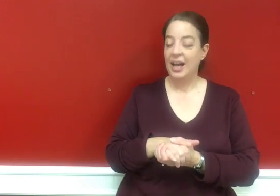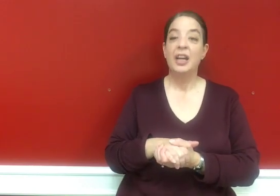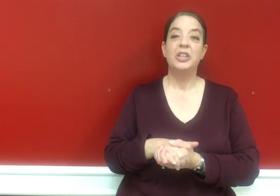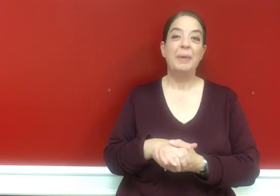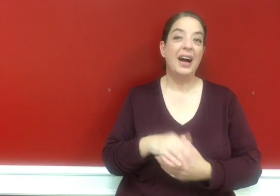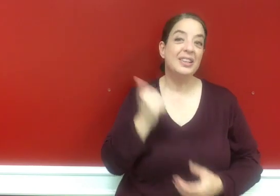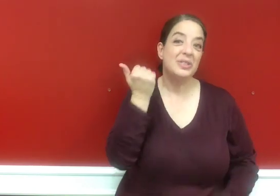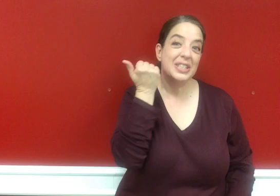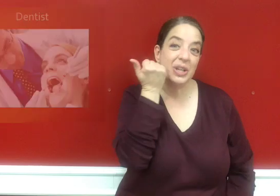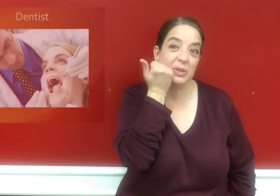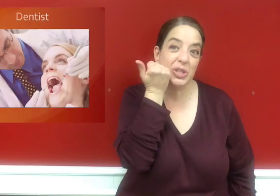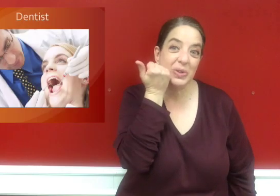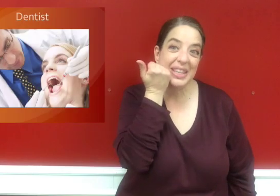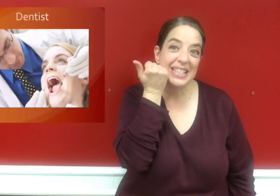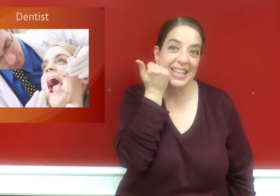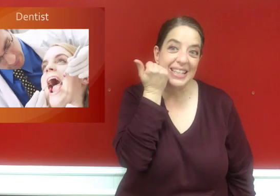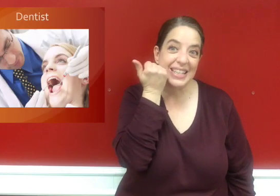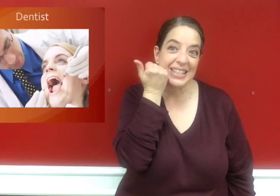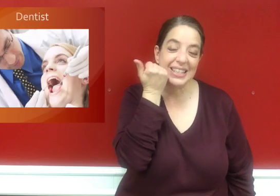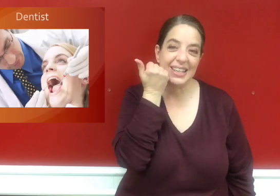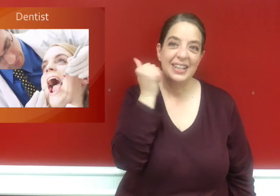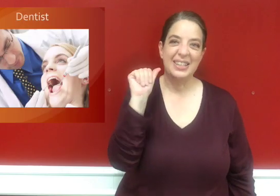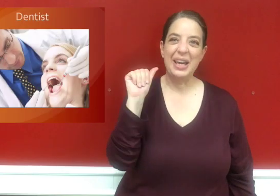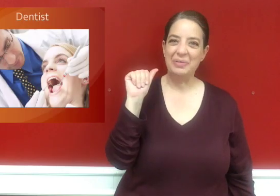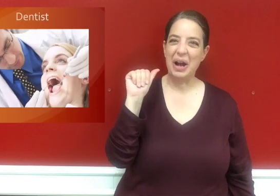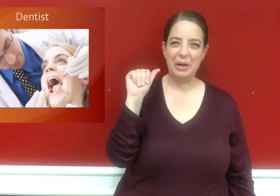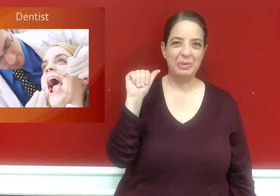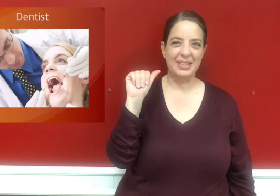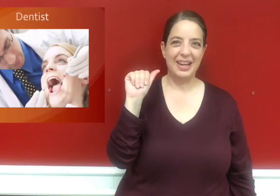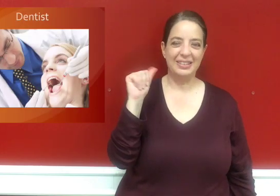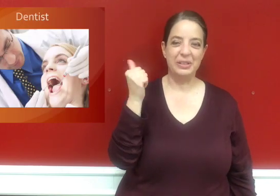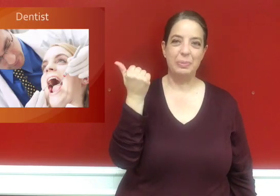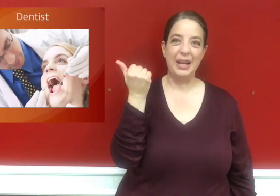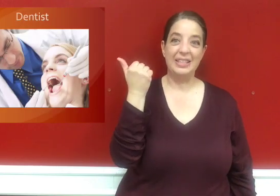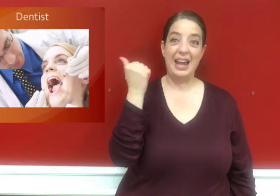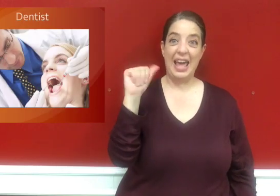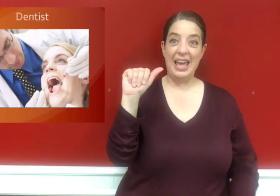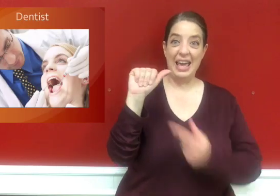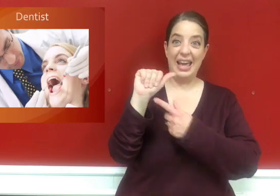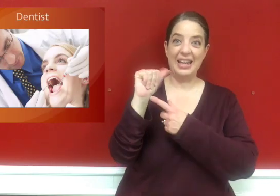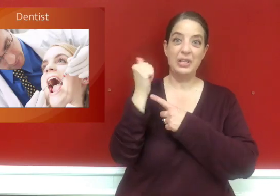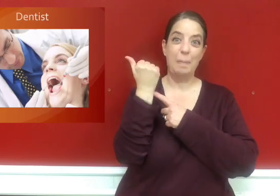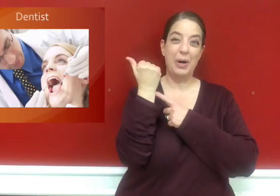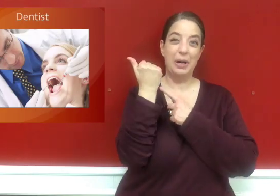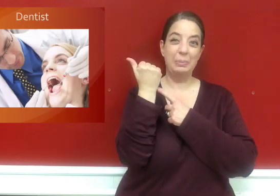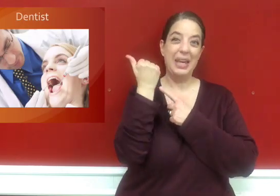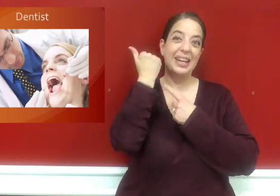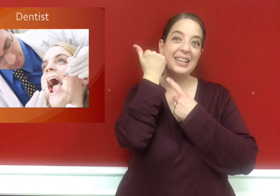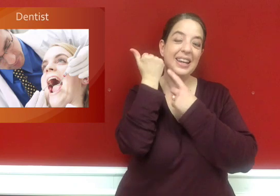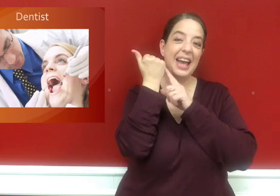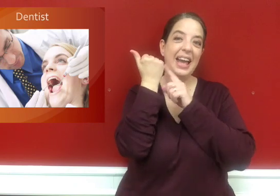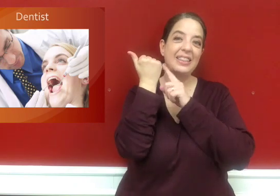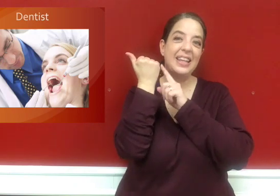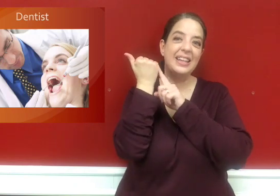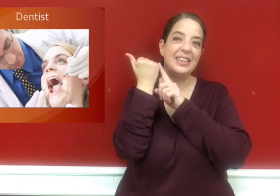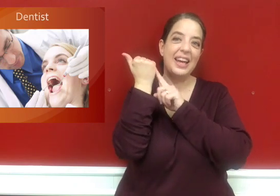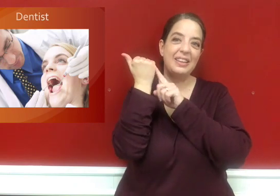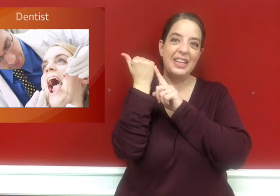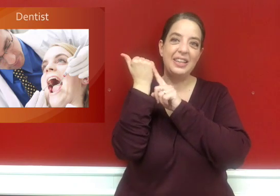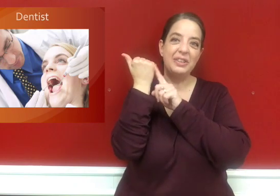You may also need to go to the dentist. It's kind of an awkward sign a little bit. It's an A hand, palm in, and then the heel of your